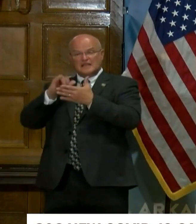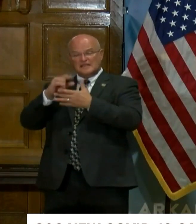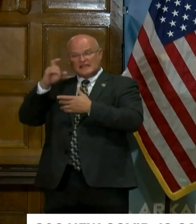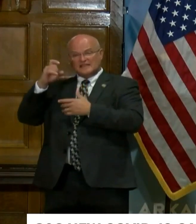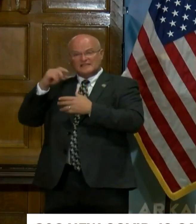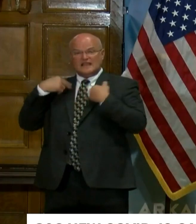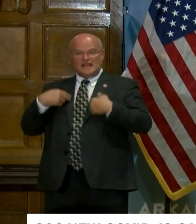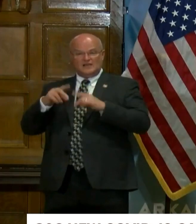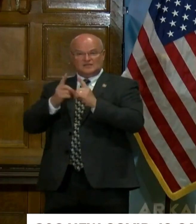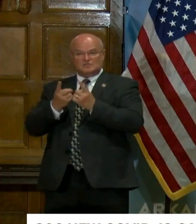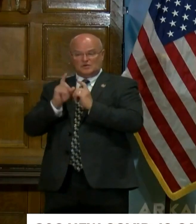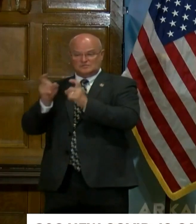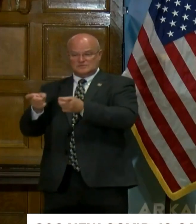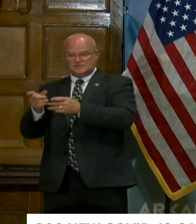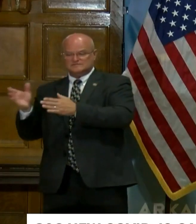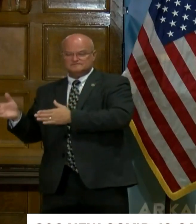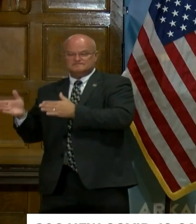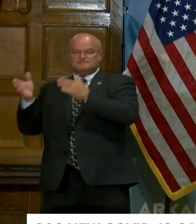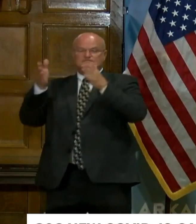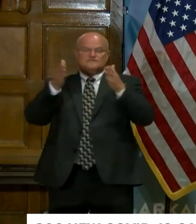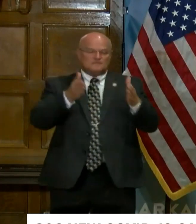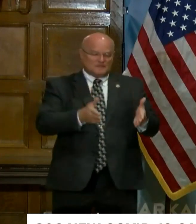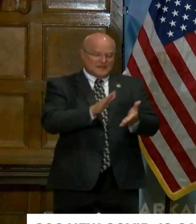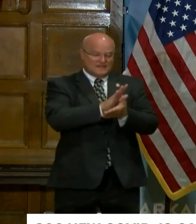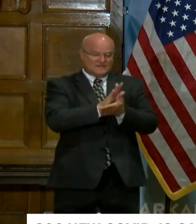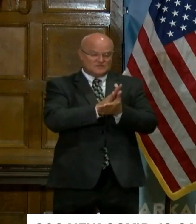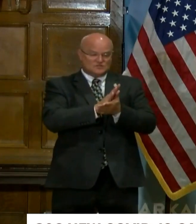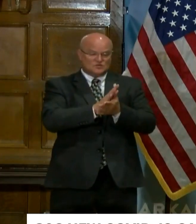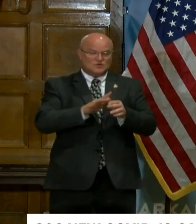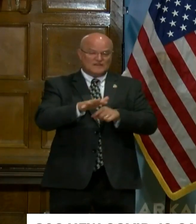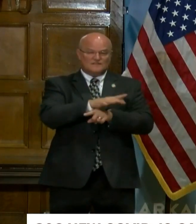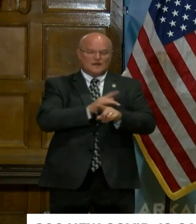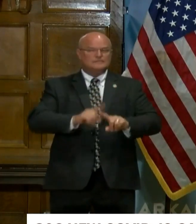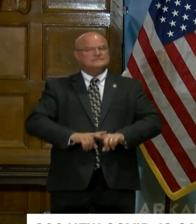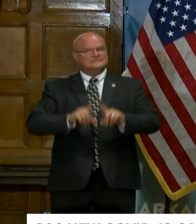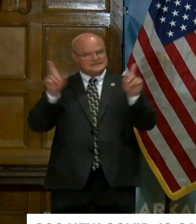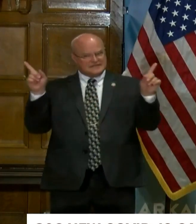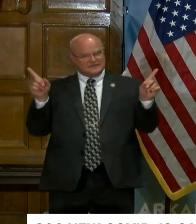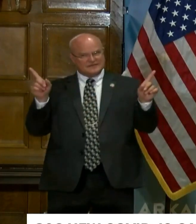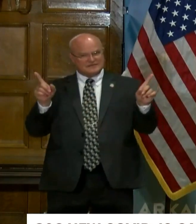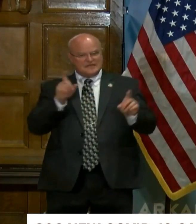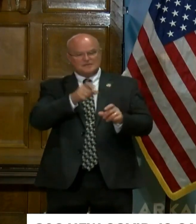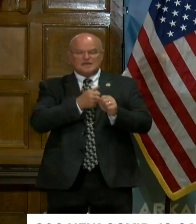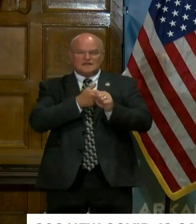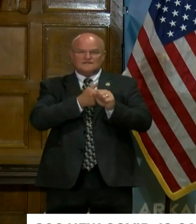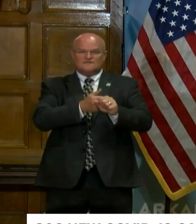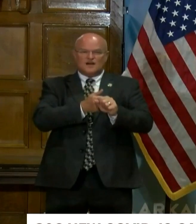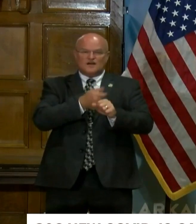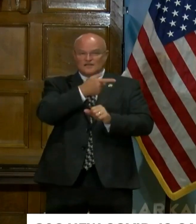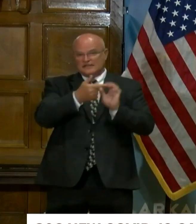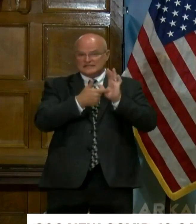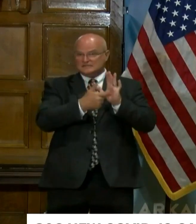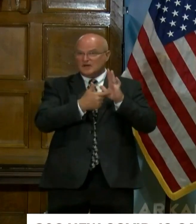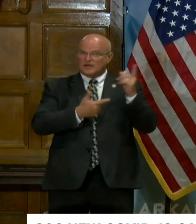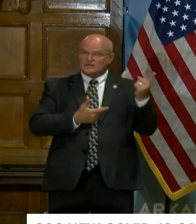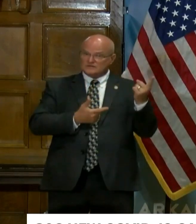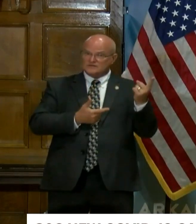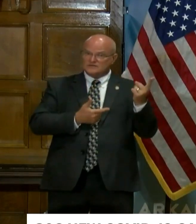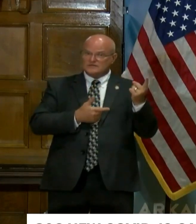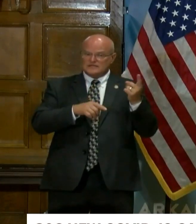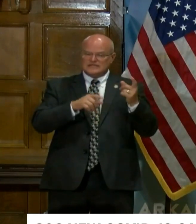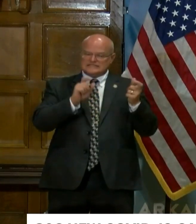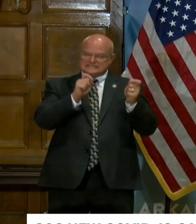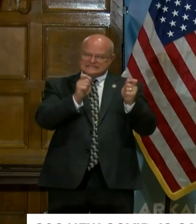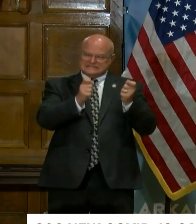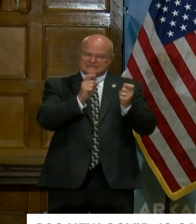In terms of the school environment, that's going to be different, and they've got to follow this model. Let's